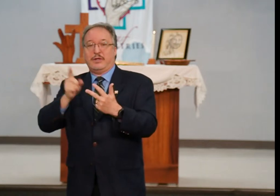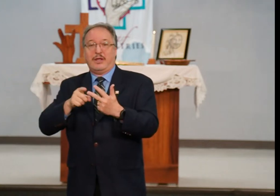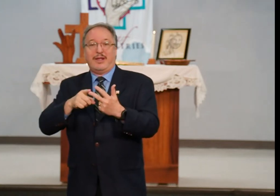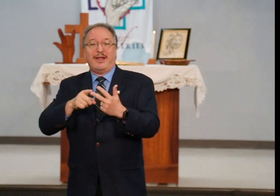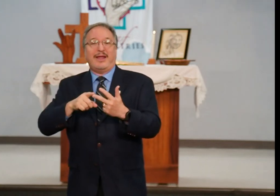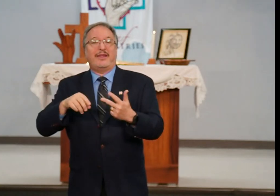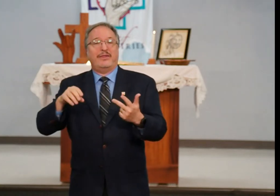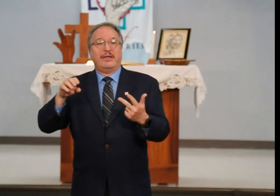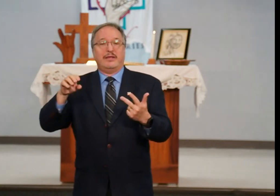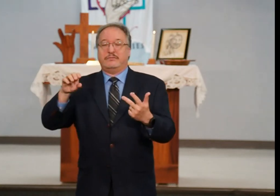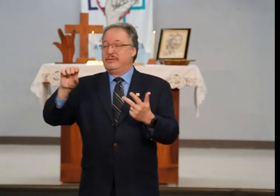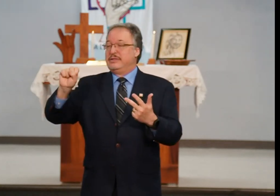of James.